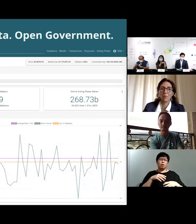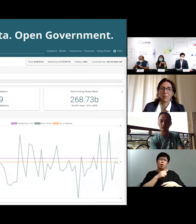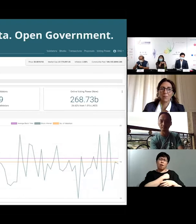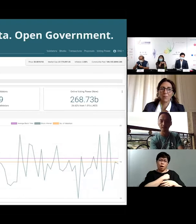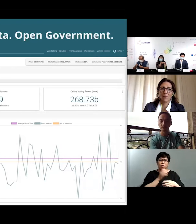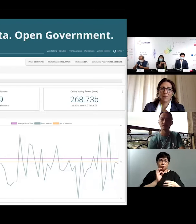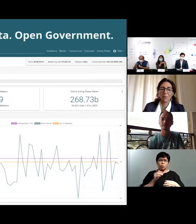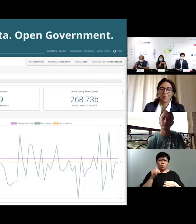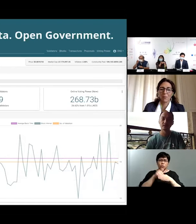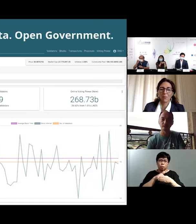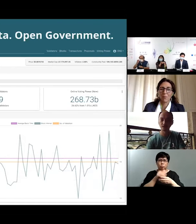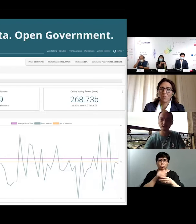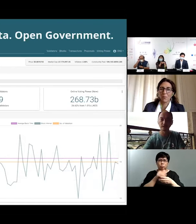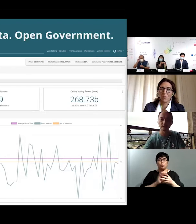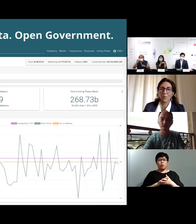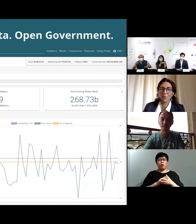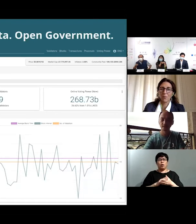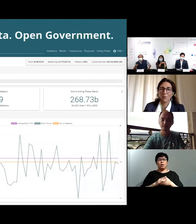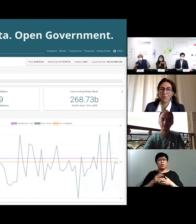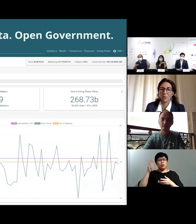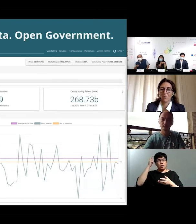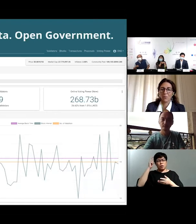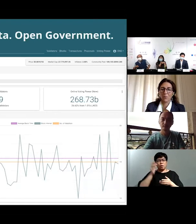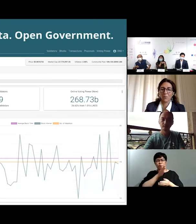certain bills, issues like that.